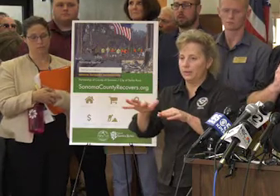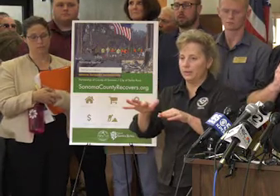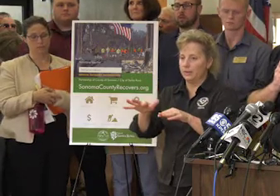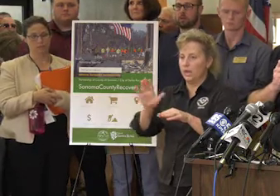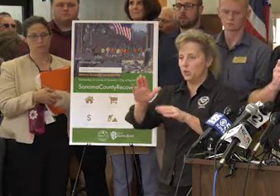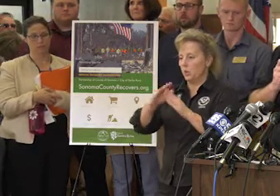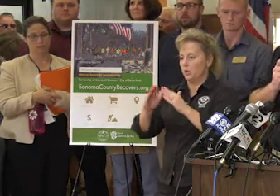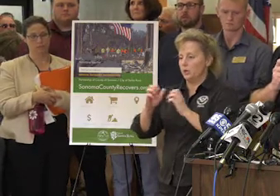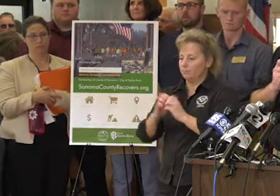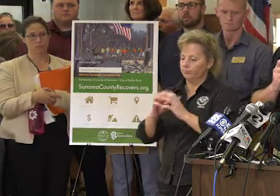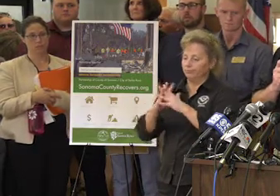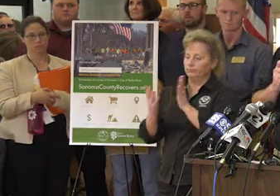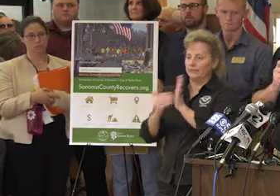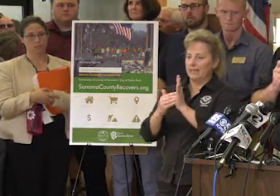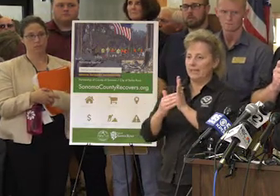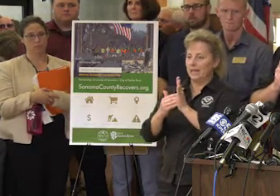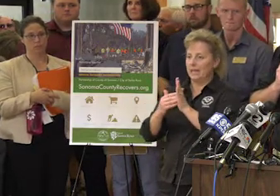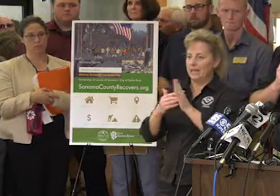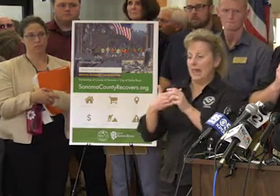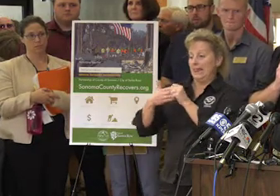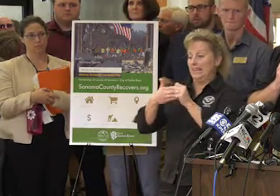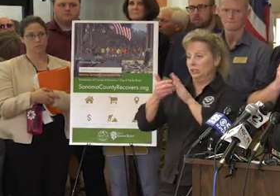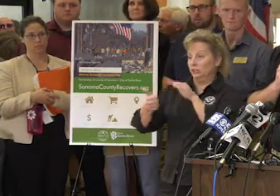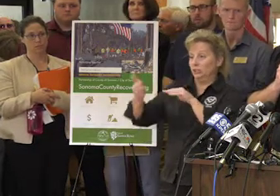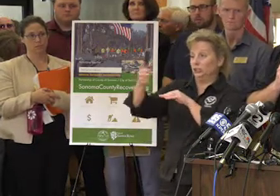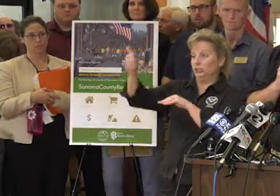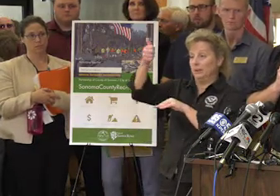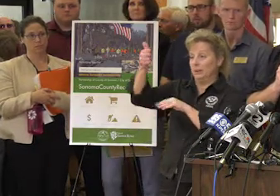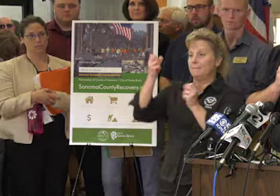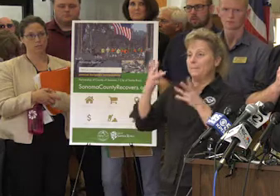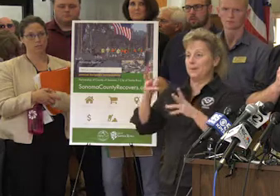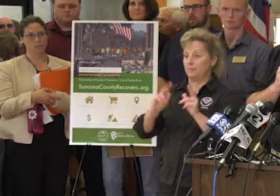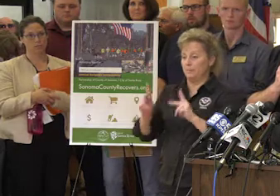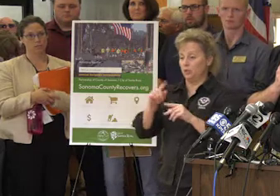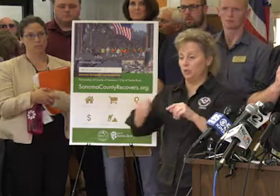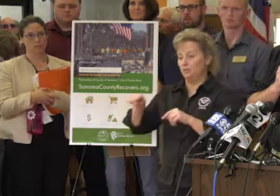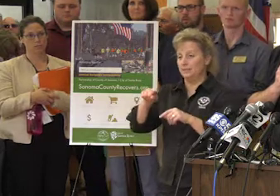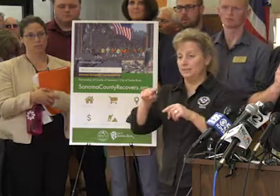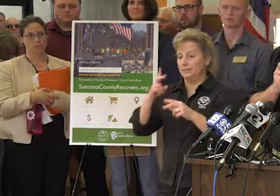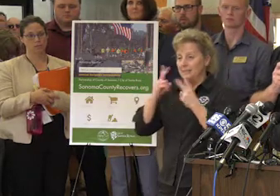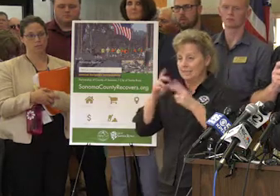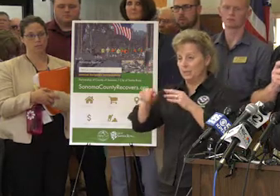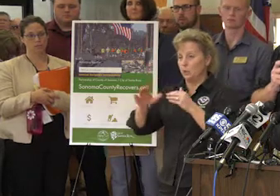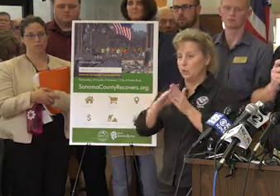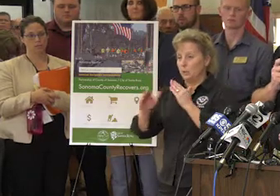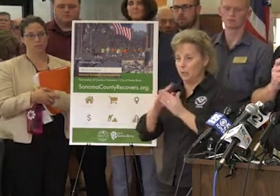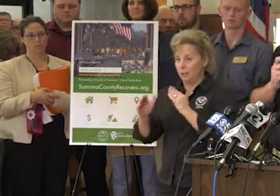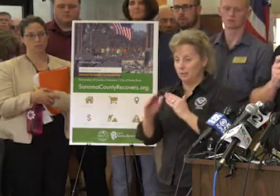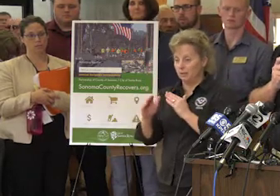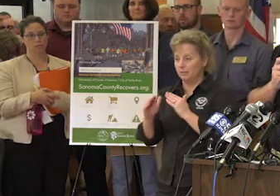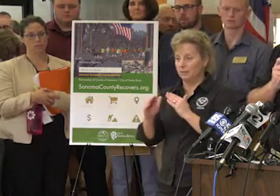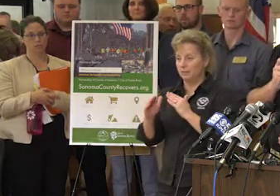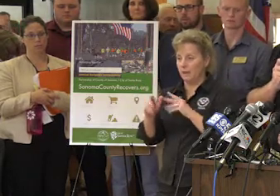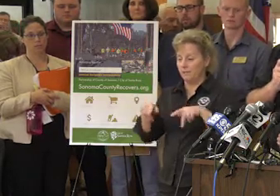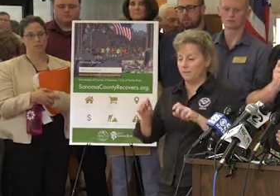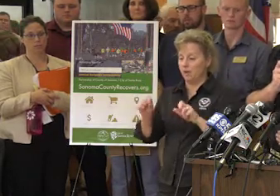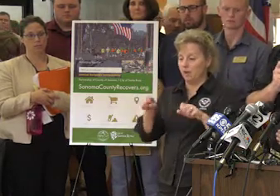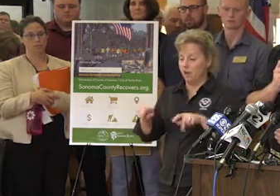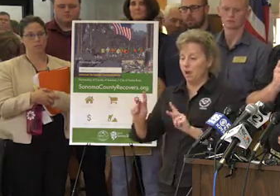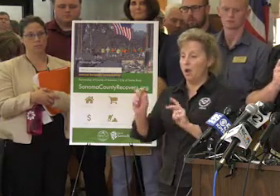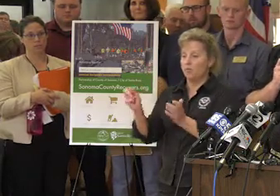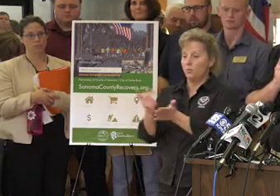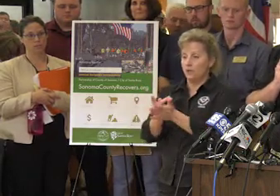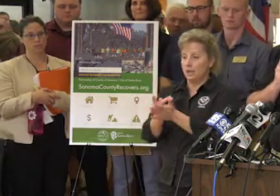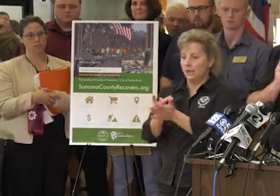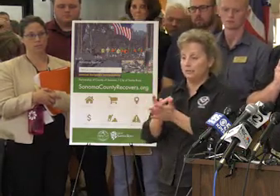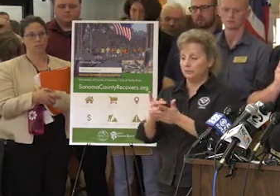again. Leadership at the highest level, many of those officials who you've seen in your community already, have authorized us to